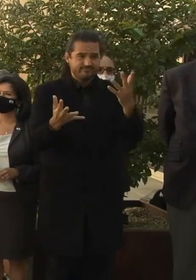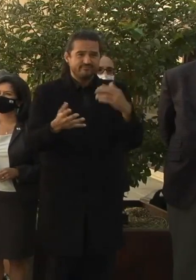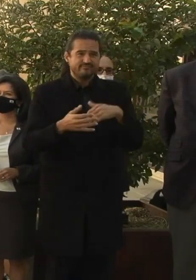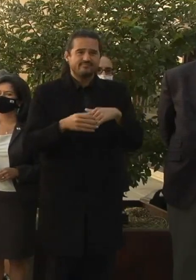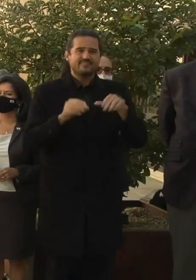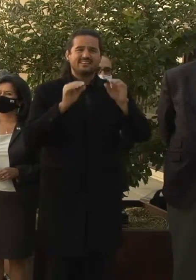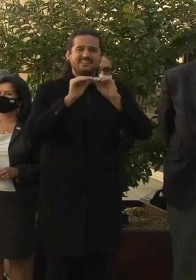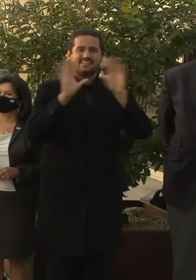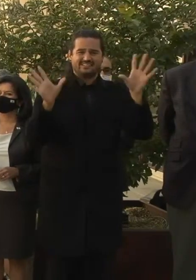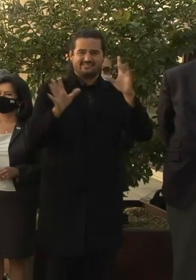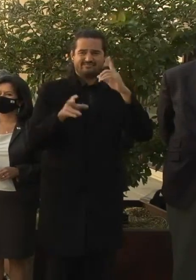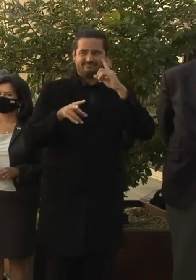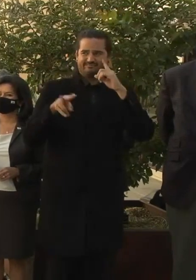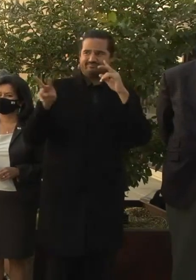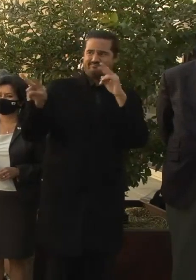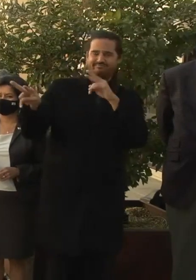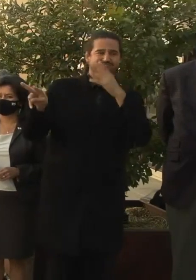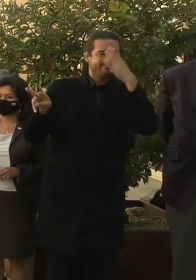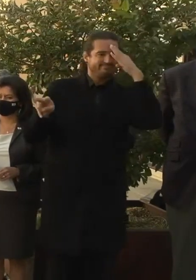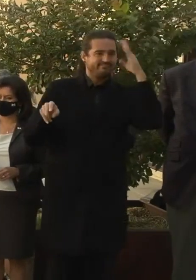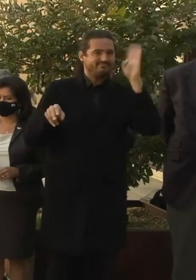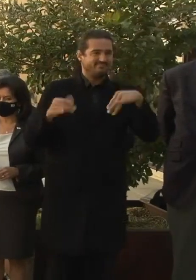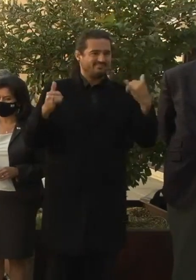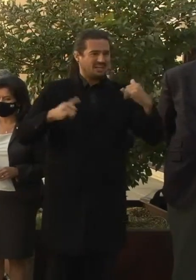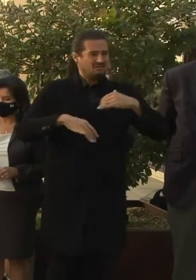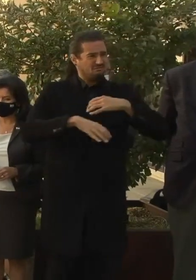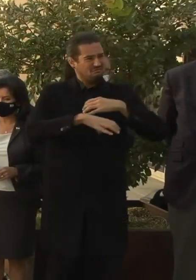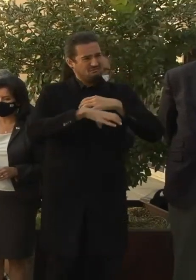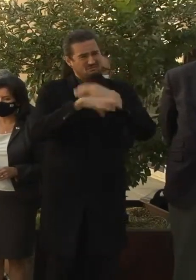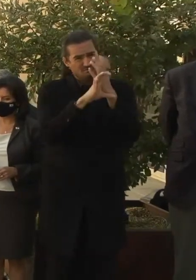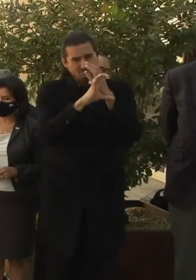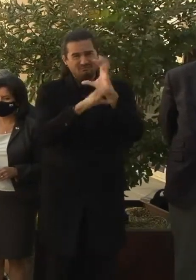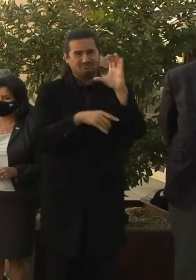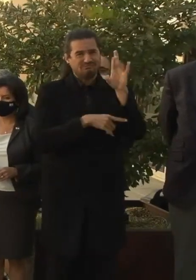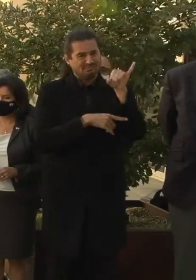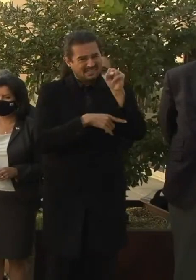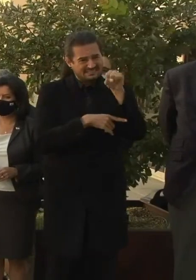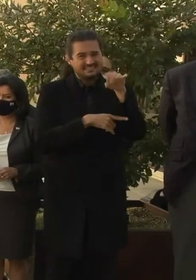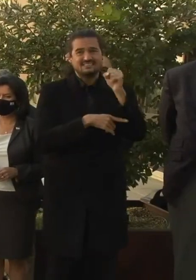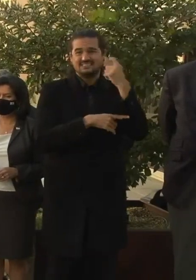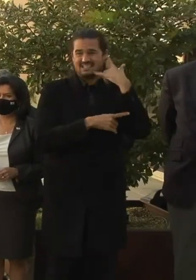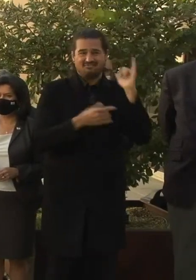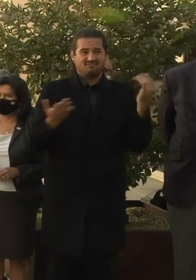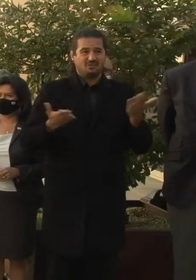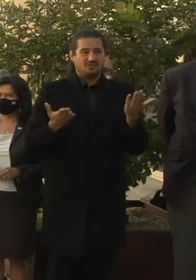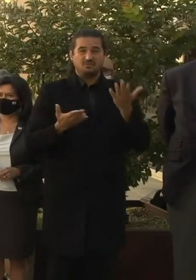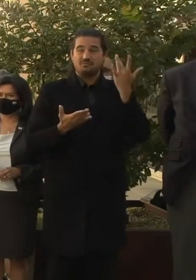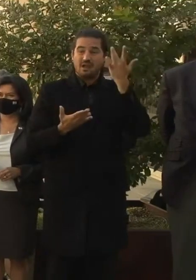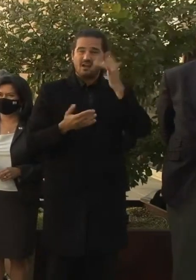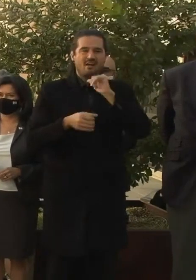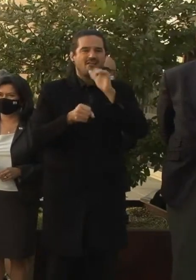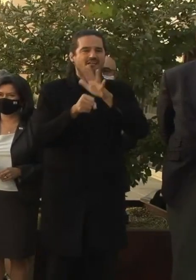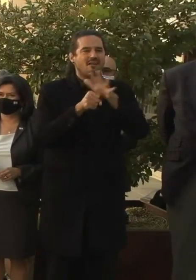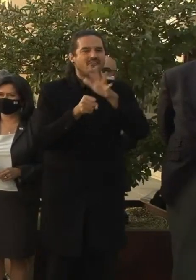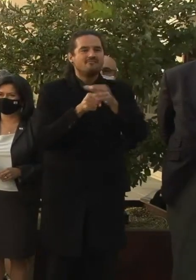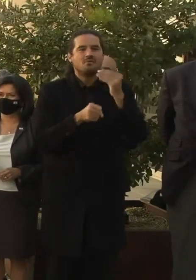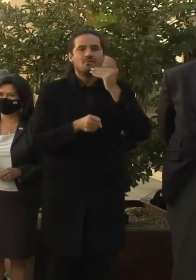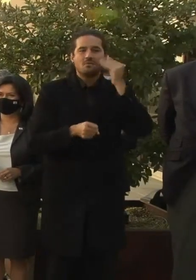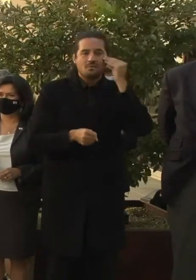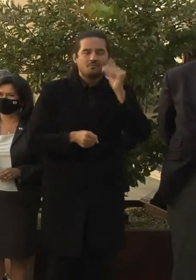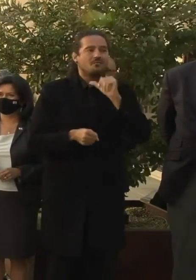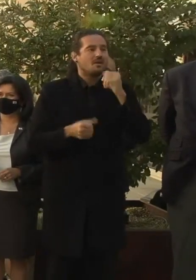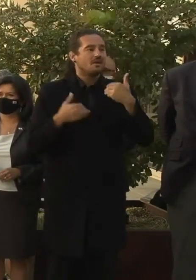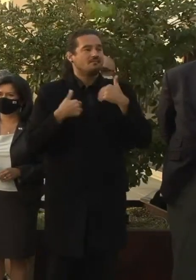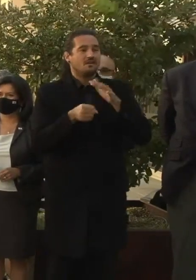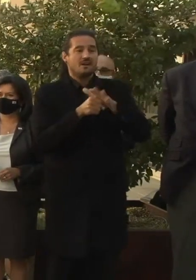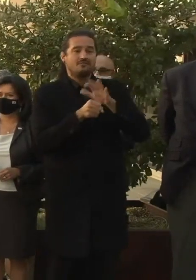incredible crisis that California faces because we have not built enough supply for decades. But what else has that done? We know that the